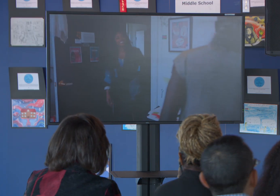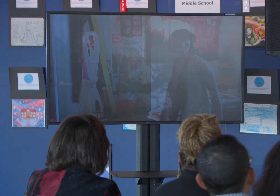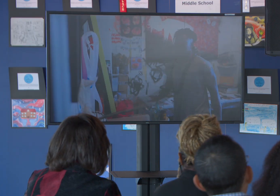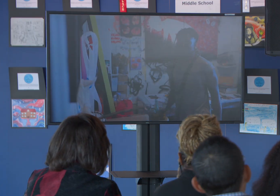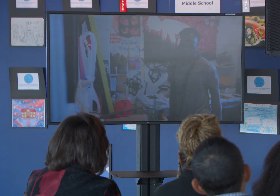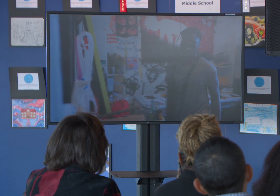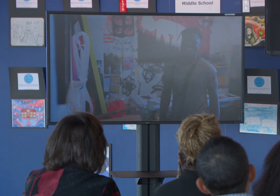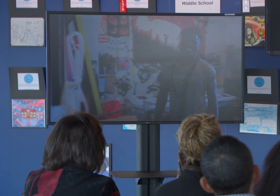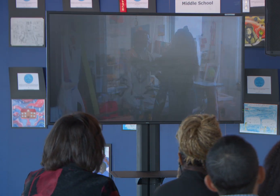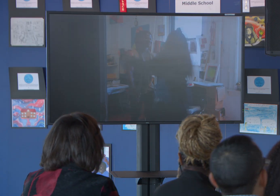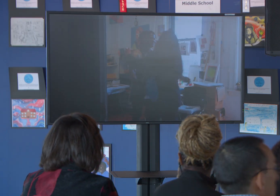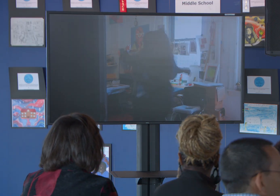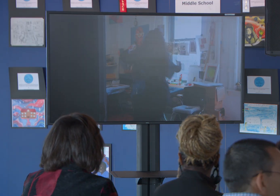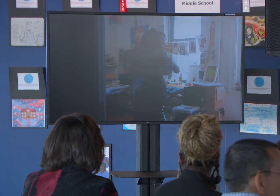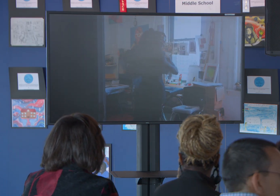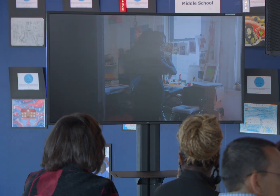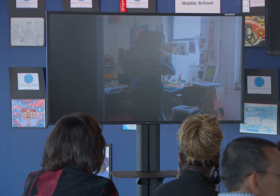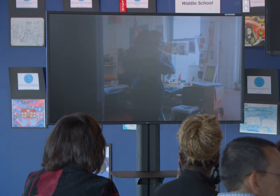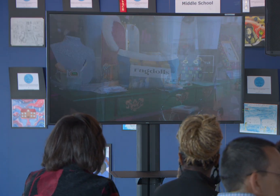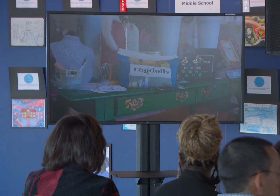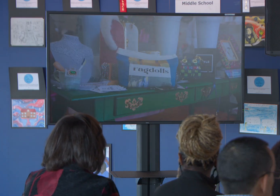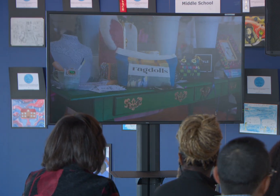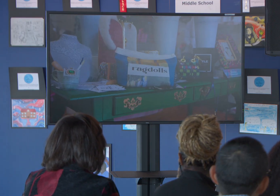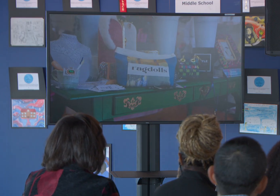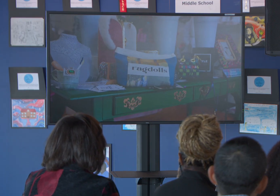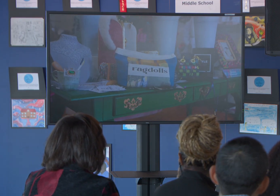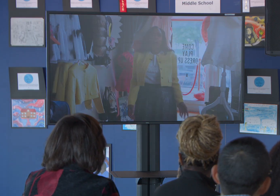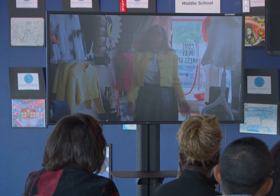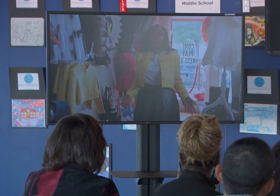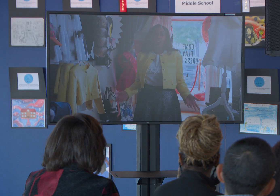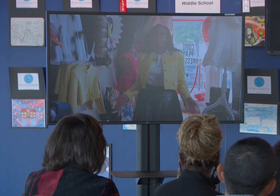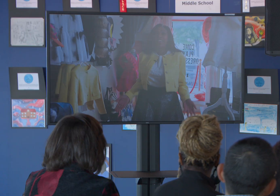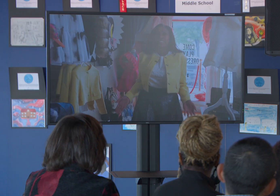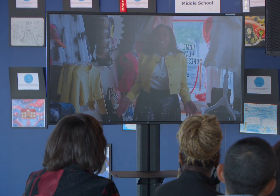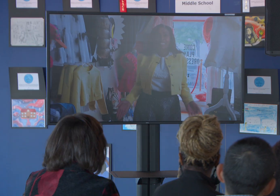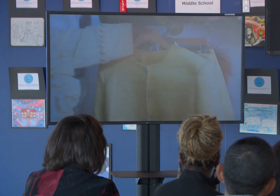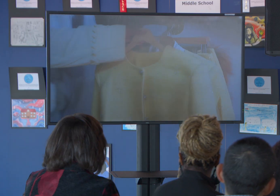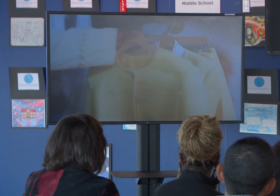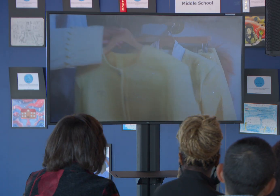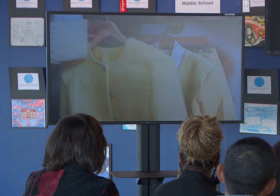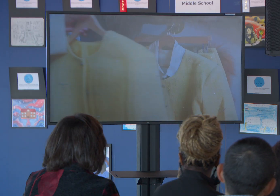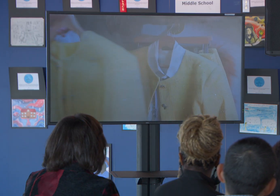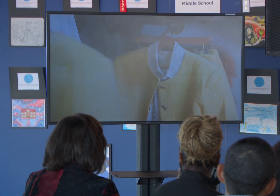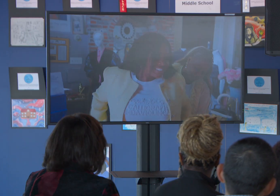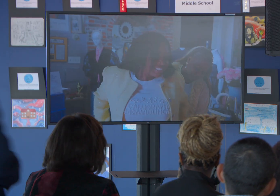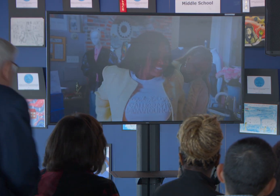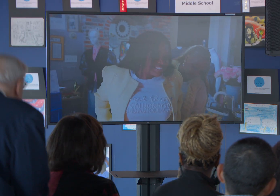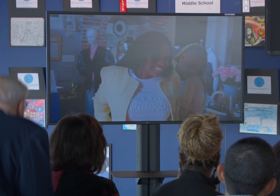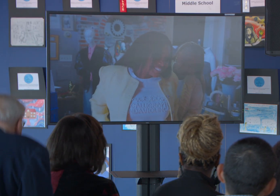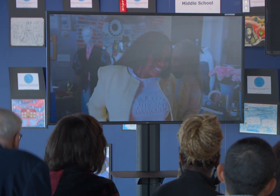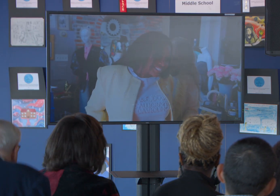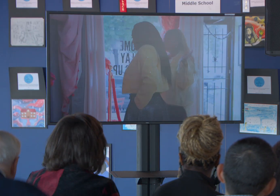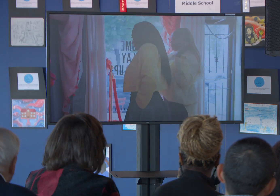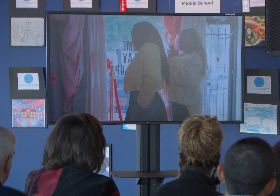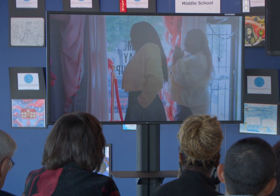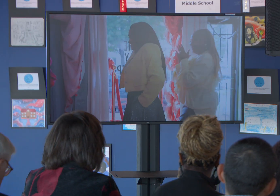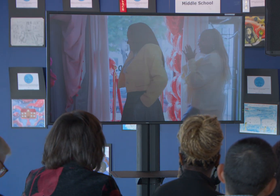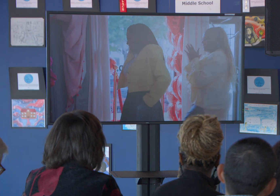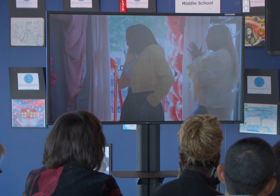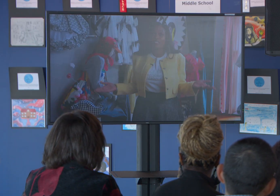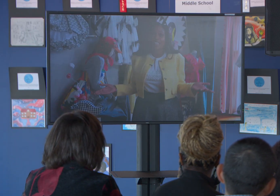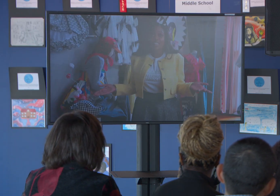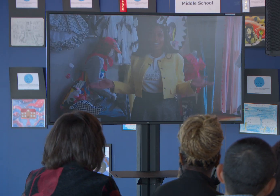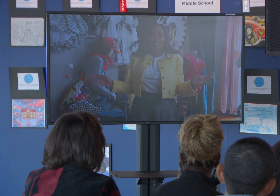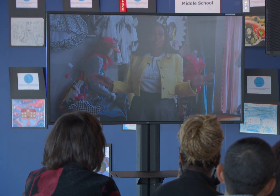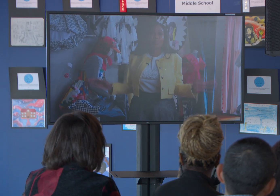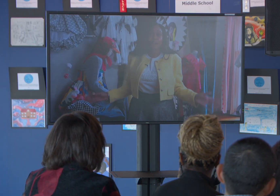next. This is Baltimore, where the power of art is the power of people. We